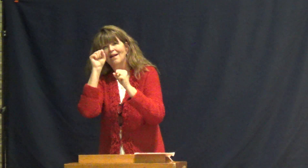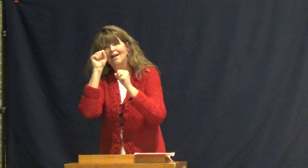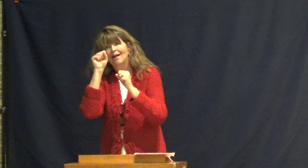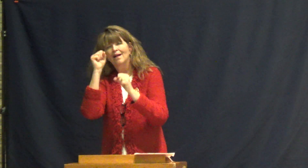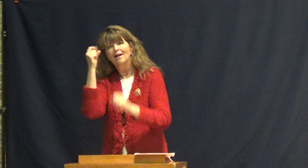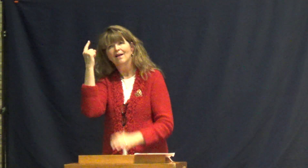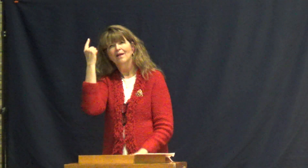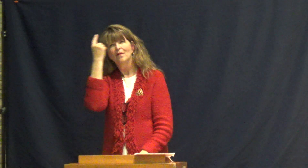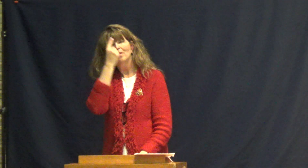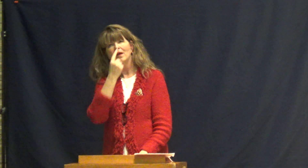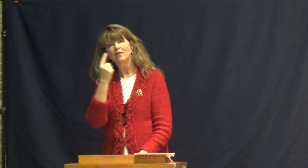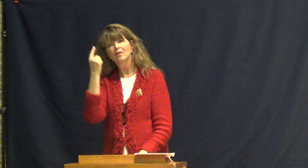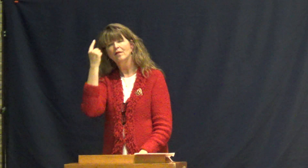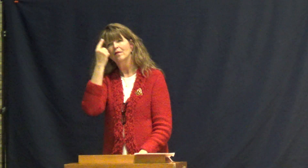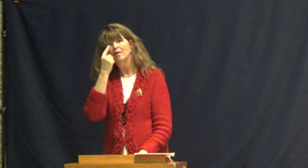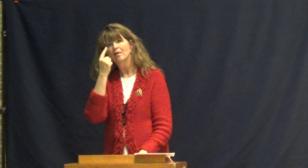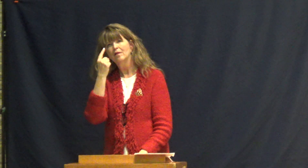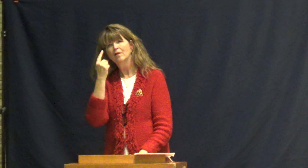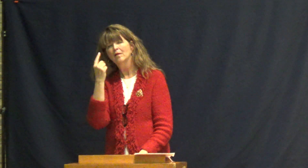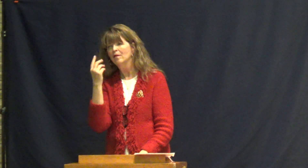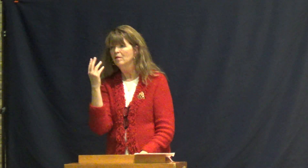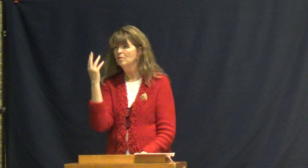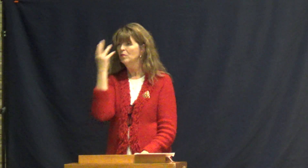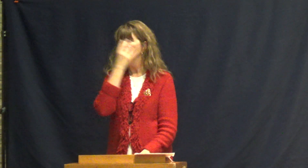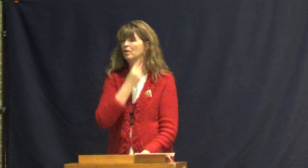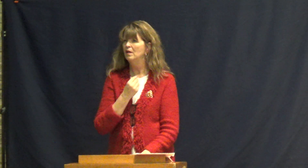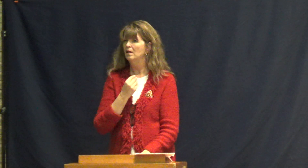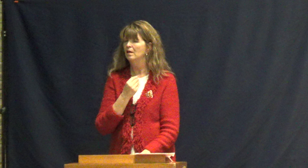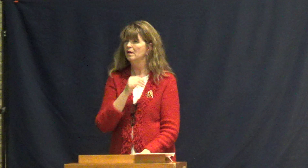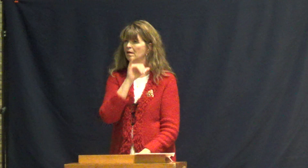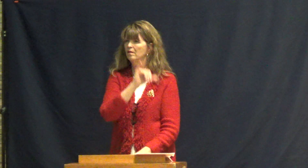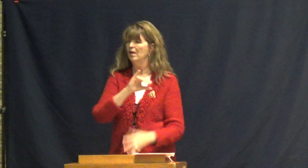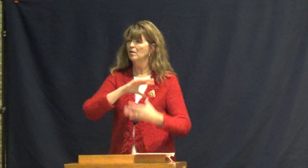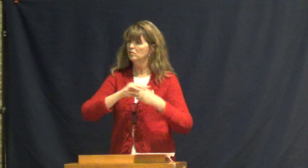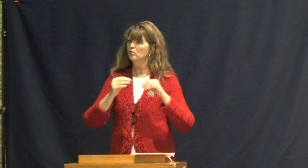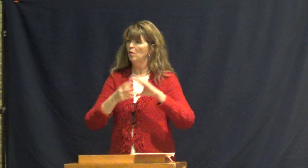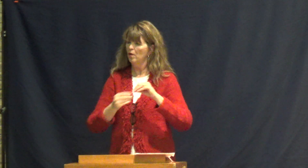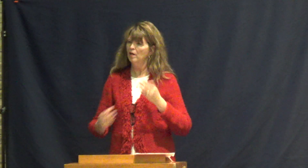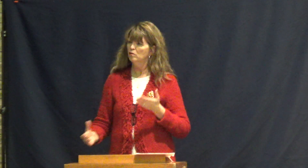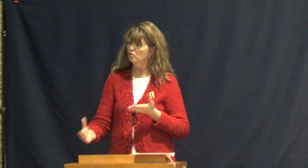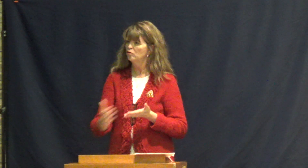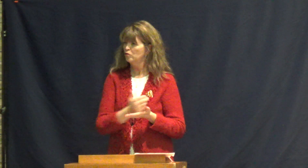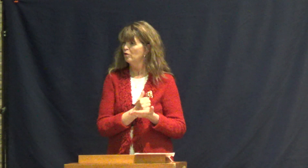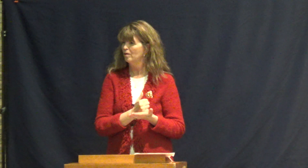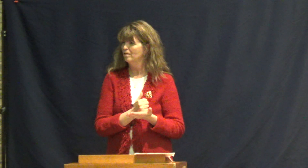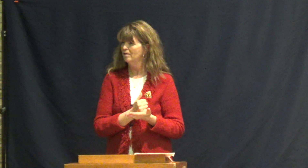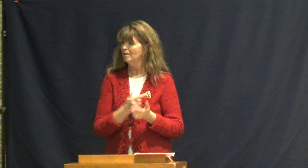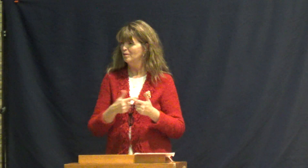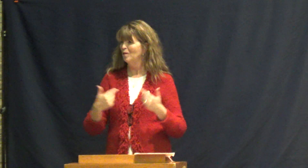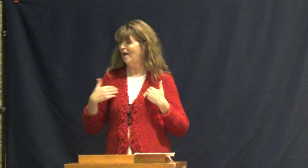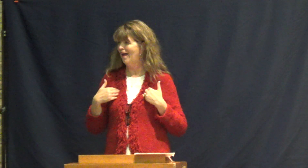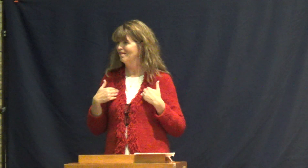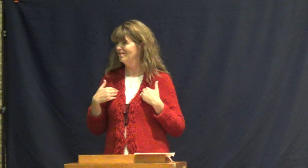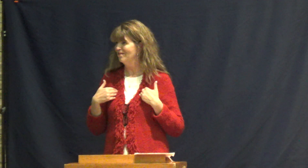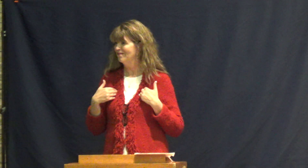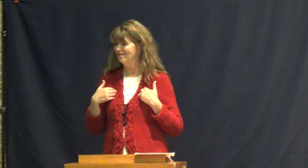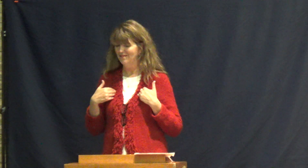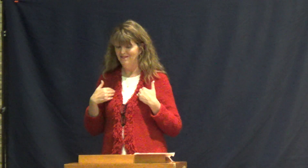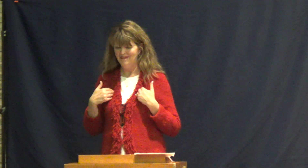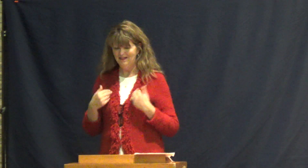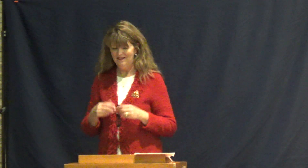with the awe and wonder and beauty that this story